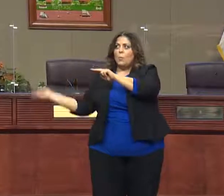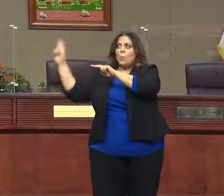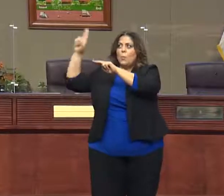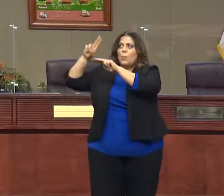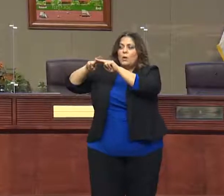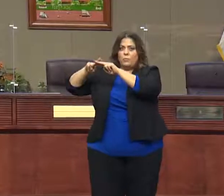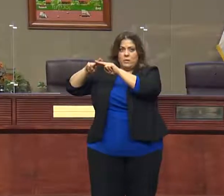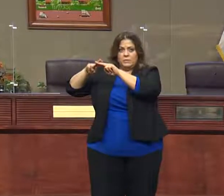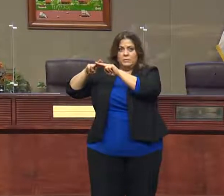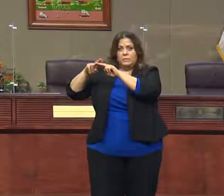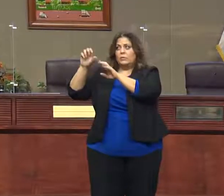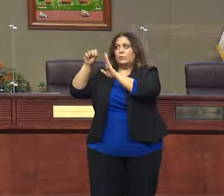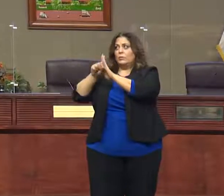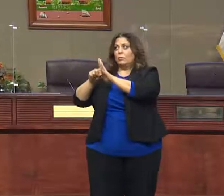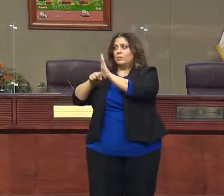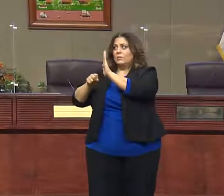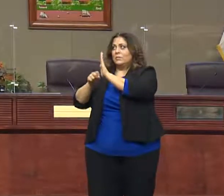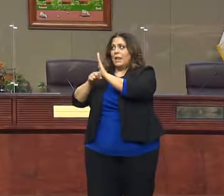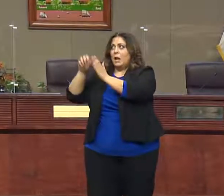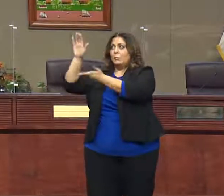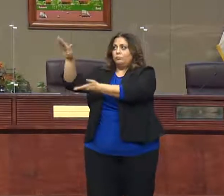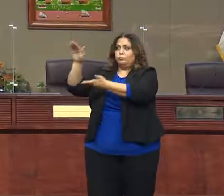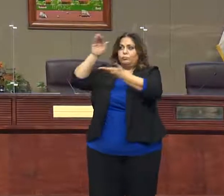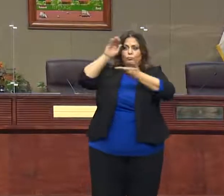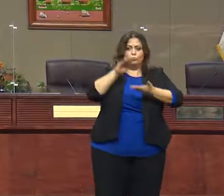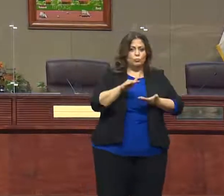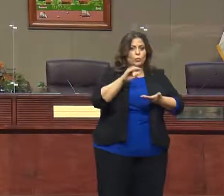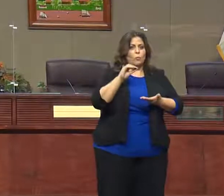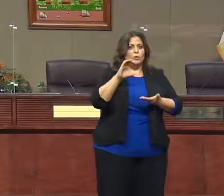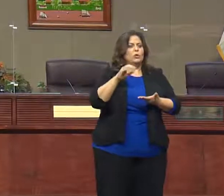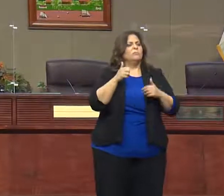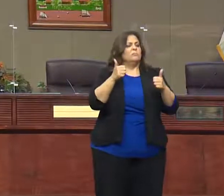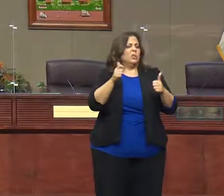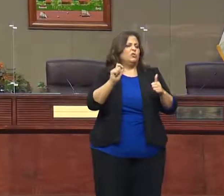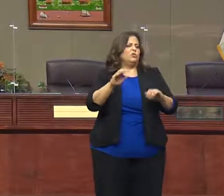we should be able to meet all of the demands within our community.